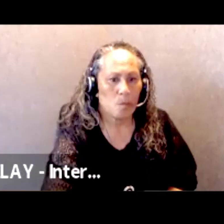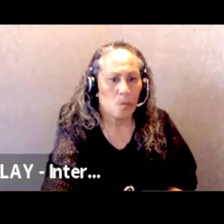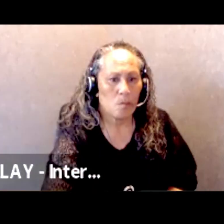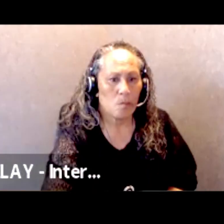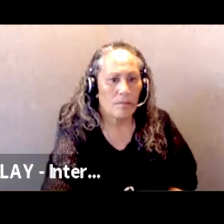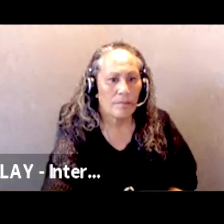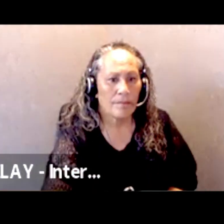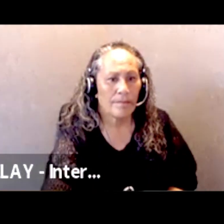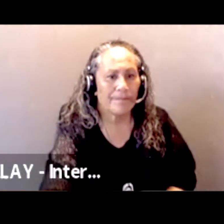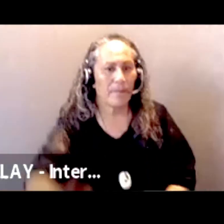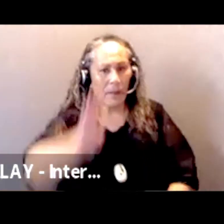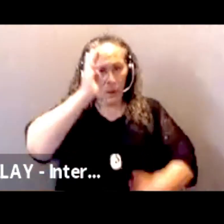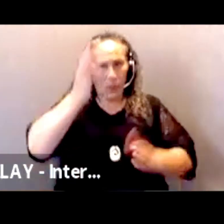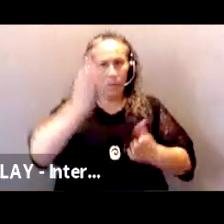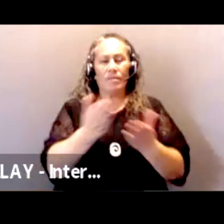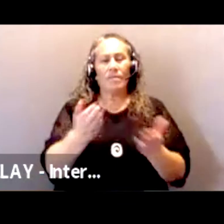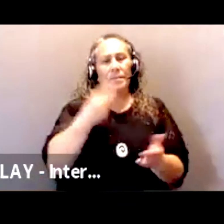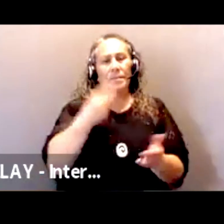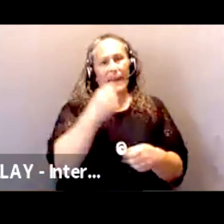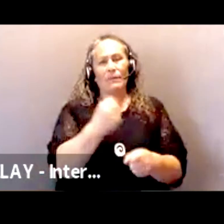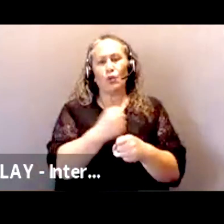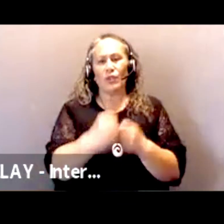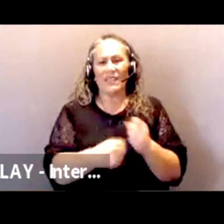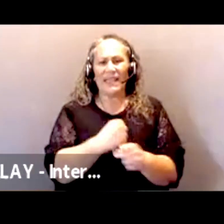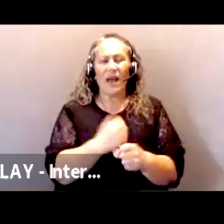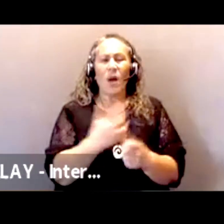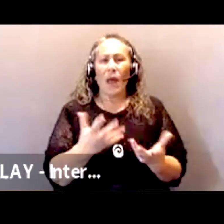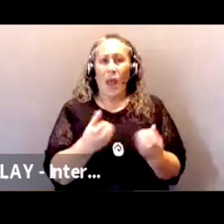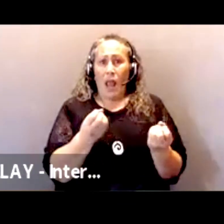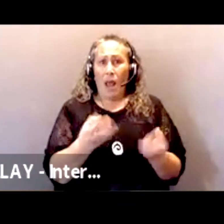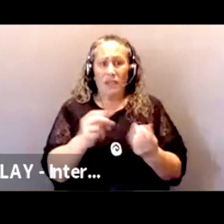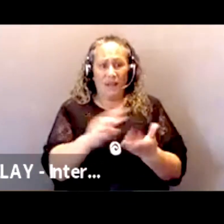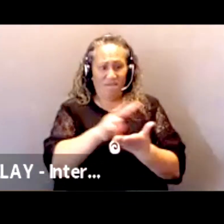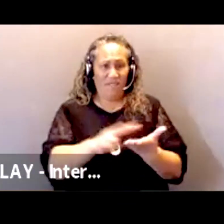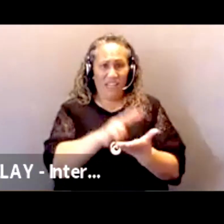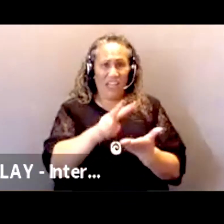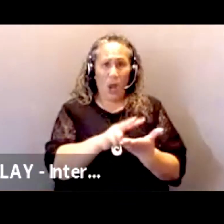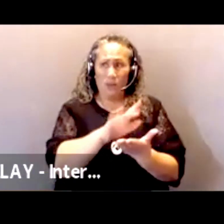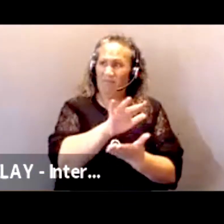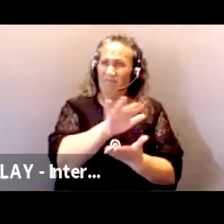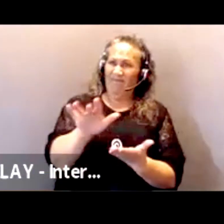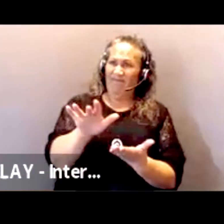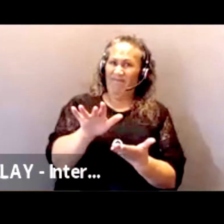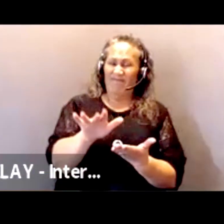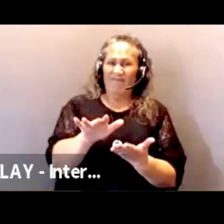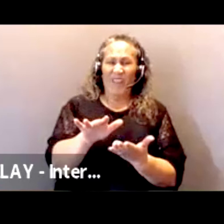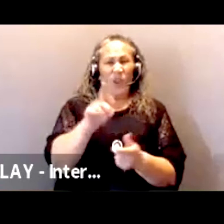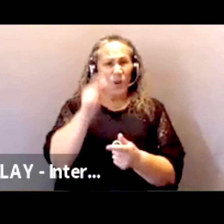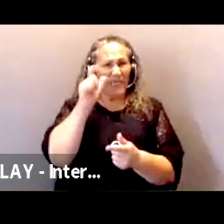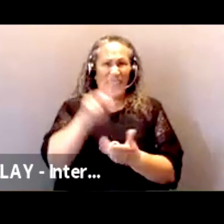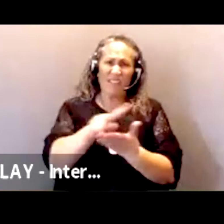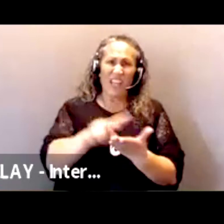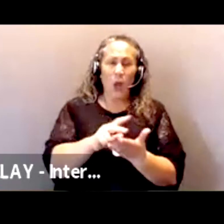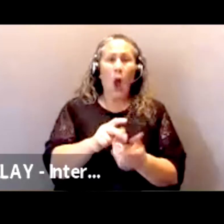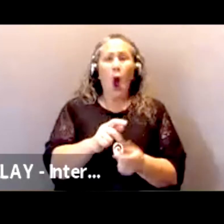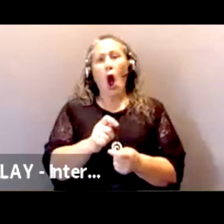Kia ora koutou, Georgina tēnei. There's a lot of videos out there showing people sticking spoons and money